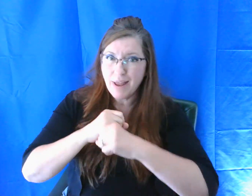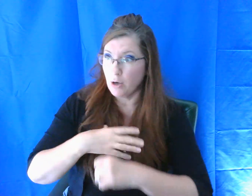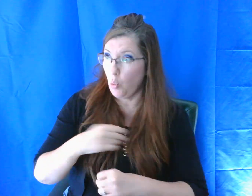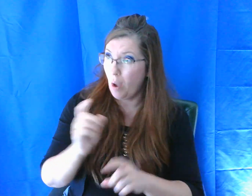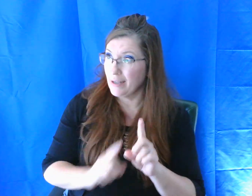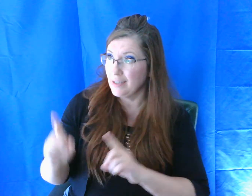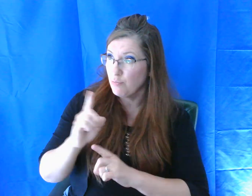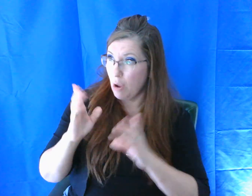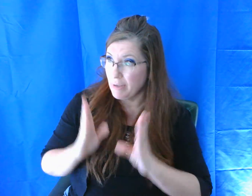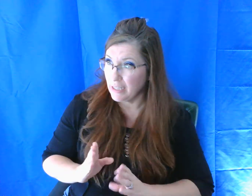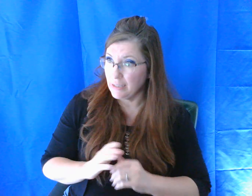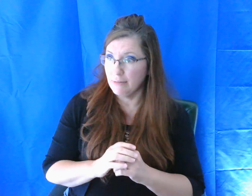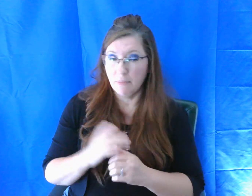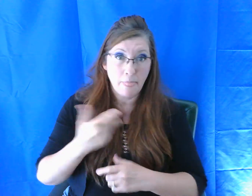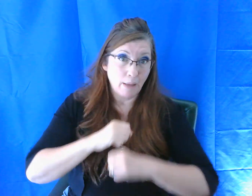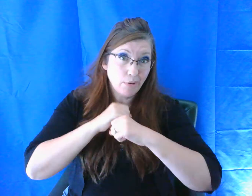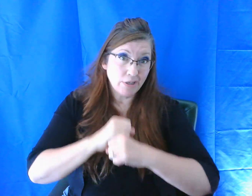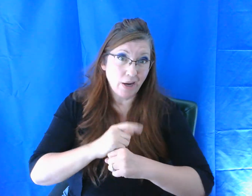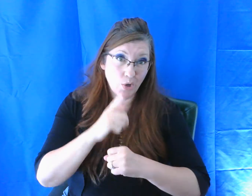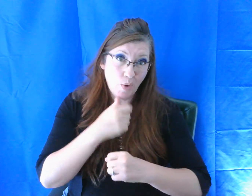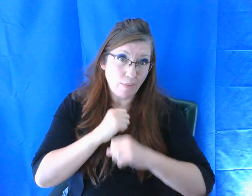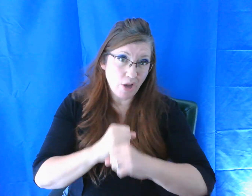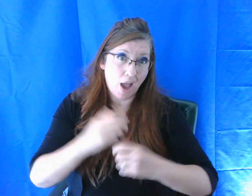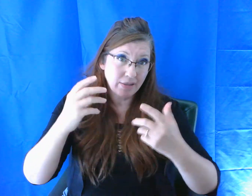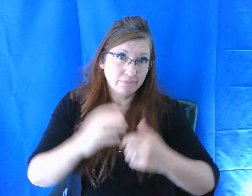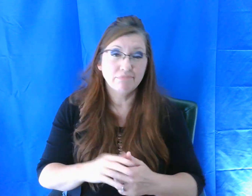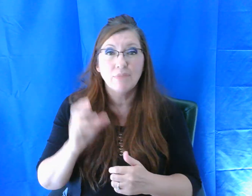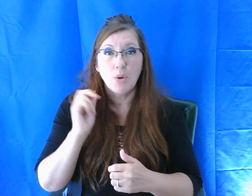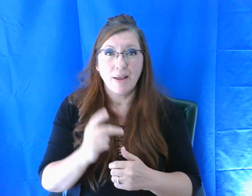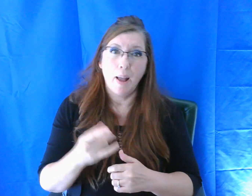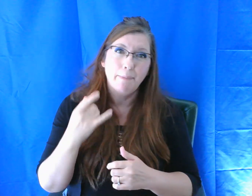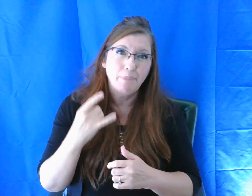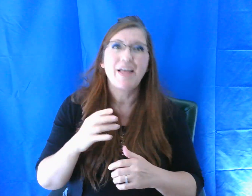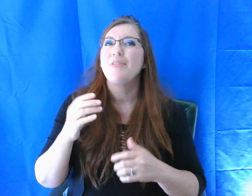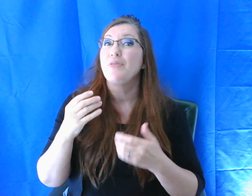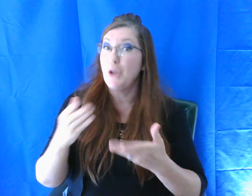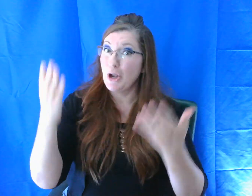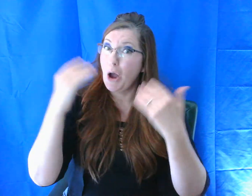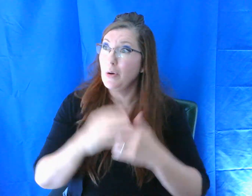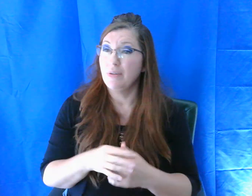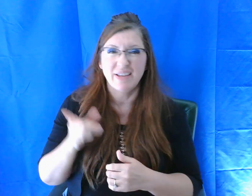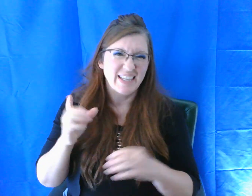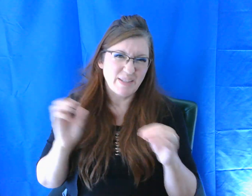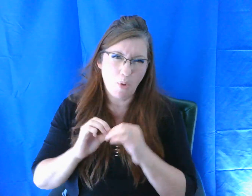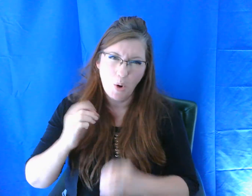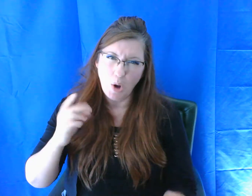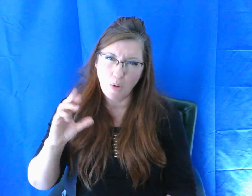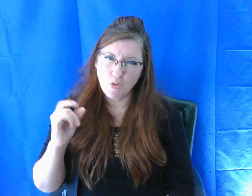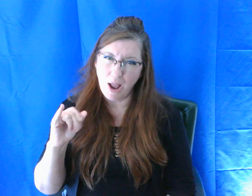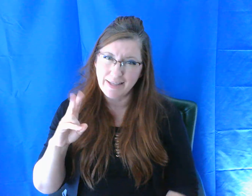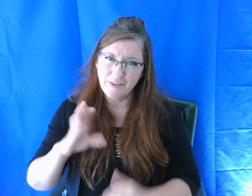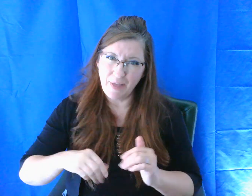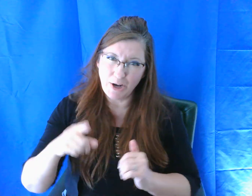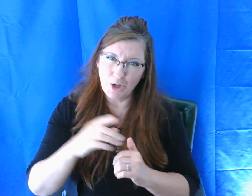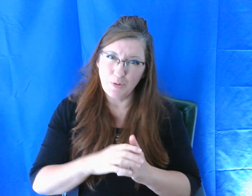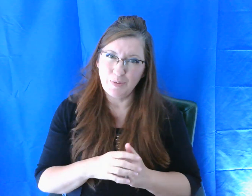supremacist? I'll protect whoever I gotta protect. Okay, well, there we go. I don't know. He's more progressive than you. So have a good day fighting